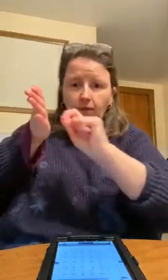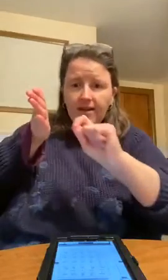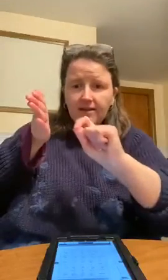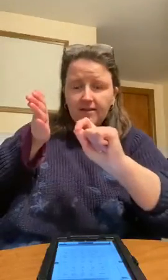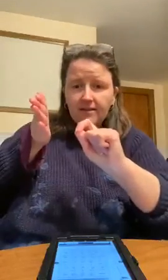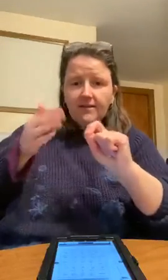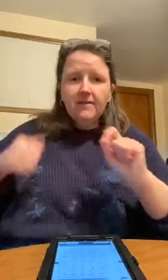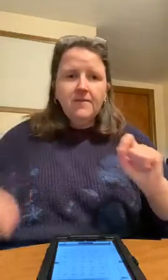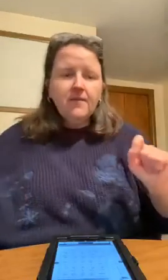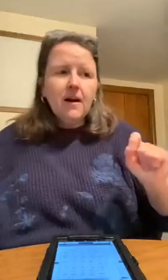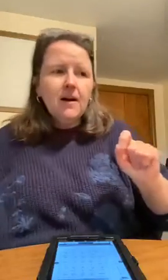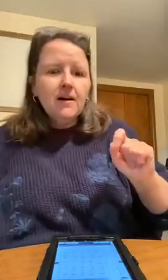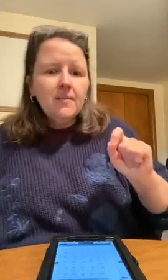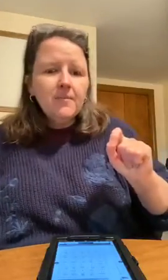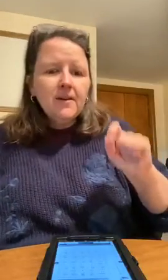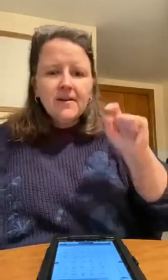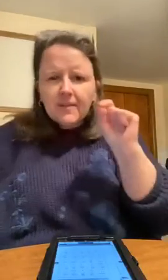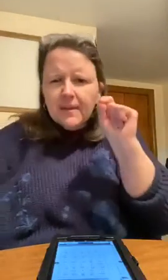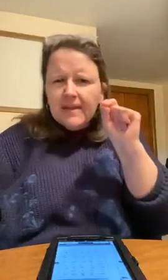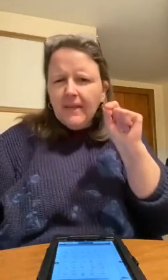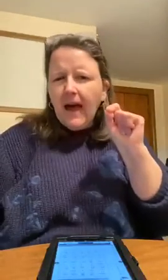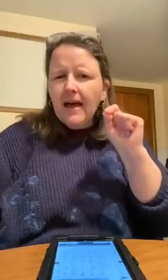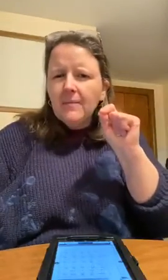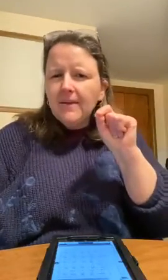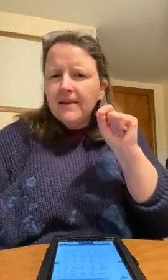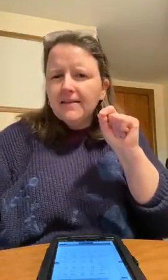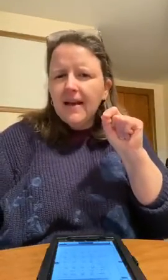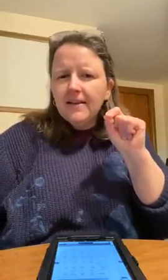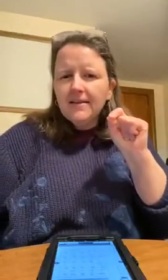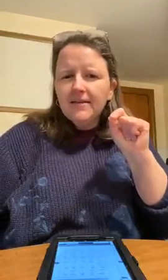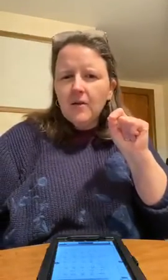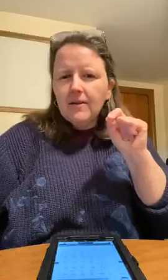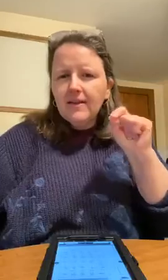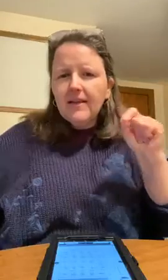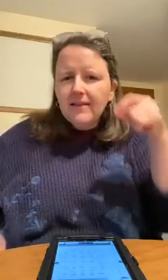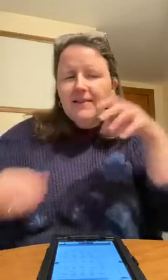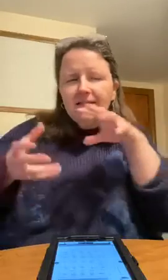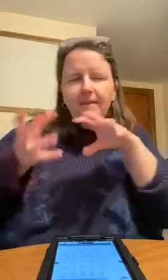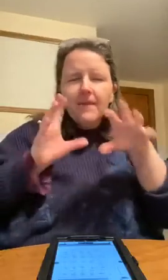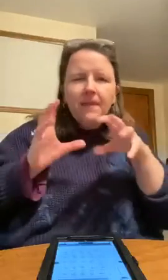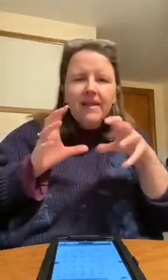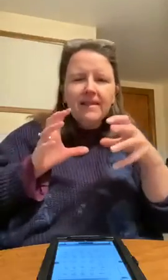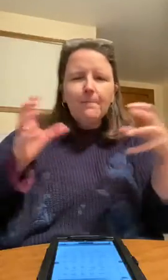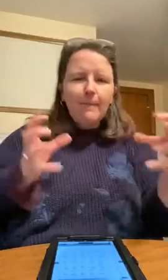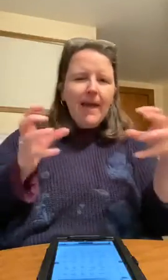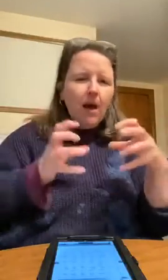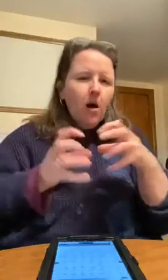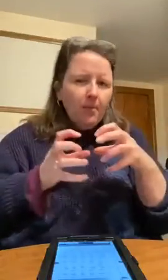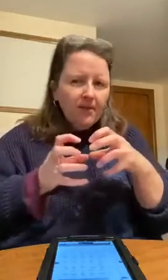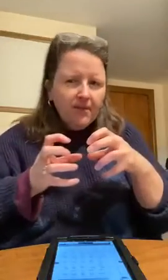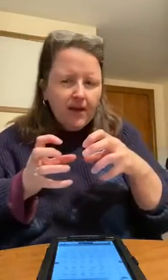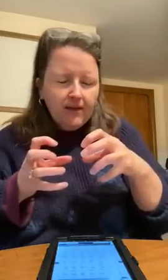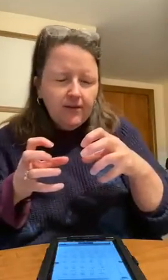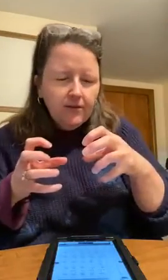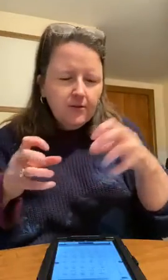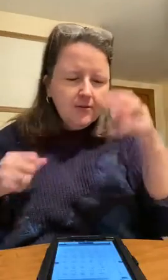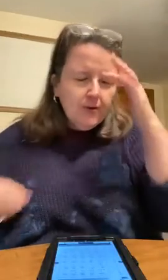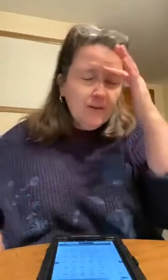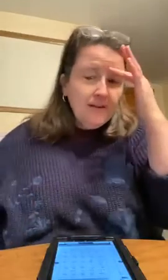right? Something like that. That's not necessarily, that different things that make up a sign too, so you want to think of